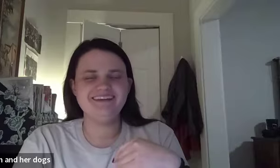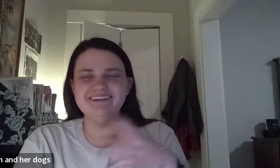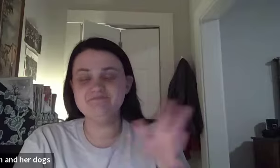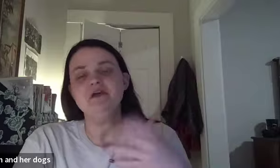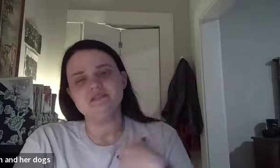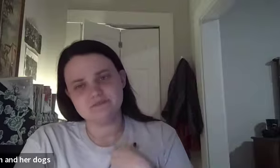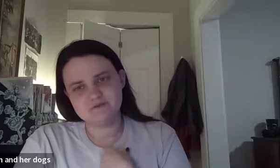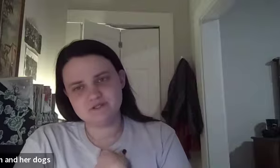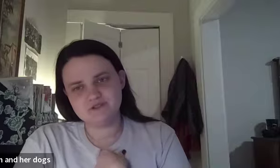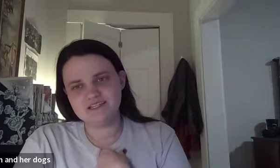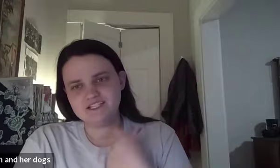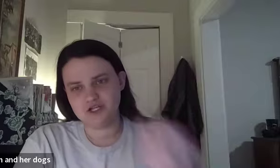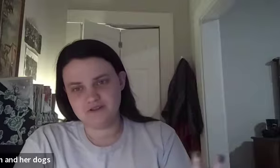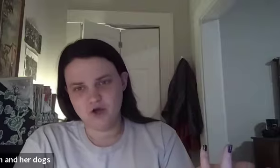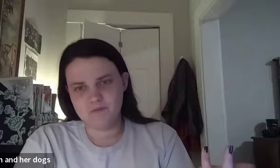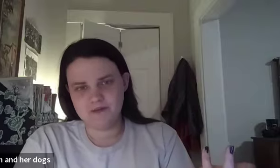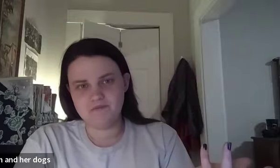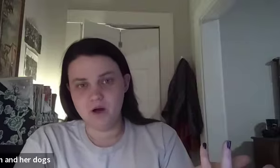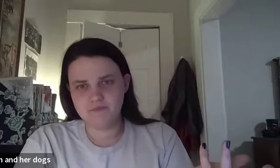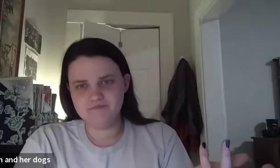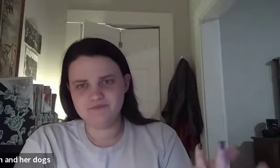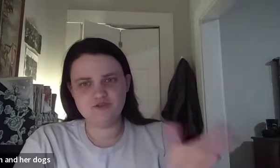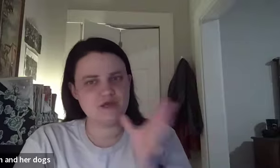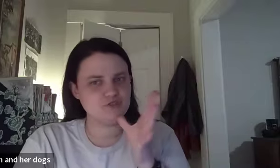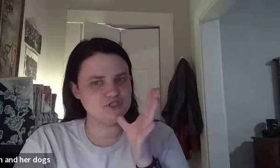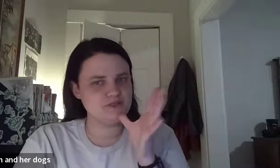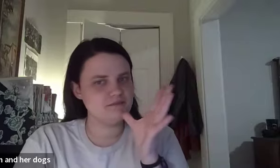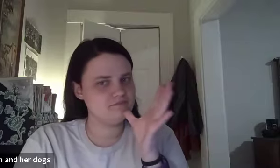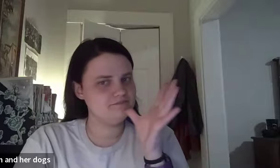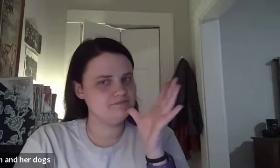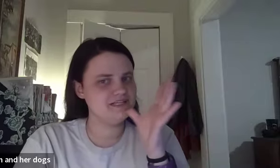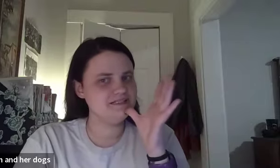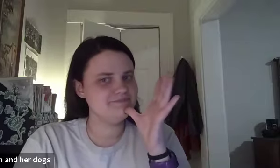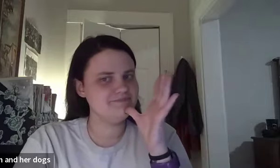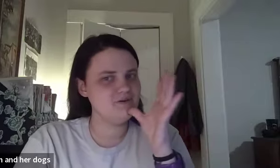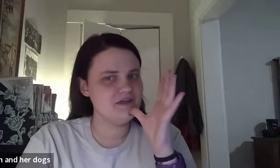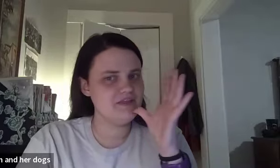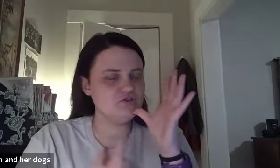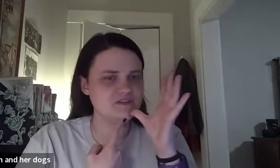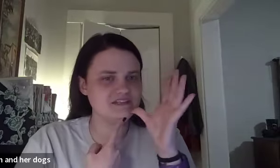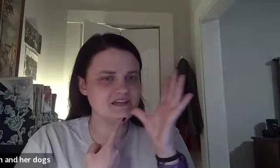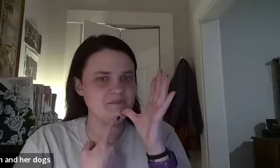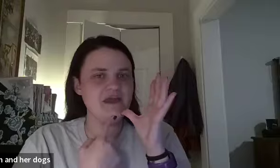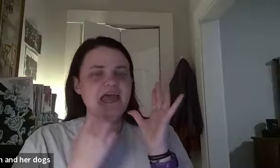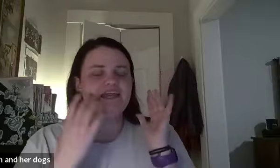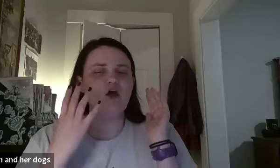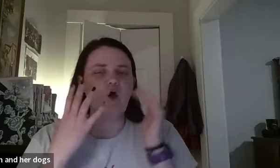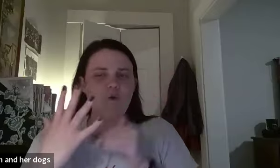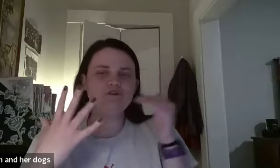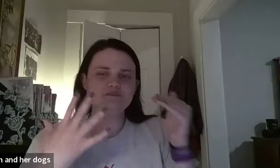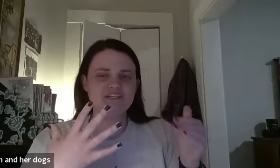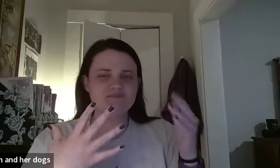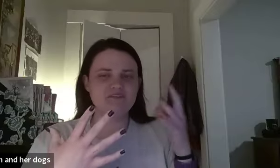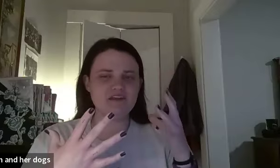like sometimes my students like to jokingly call me mom, so they will just be like this, and they'll do the tap, and it almost makes me think of